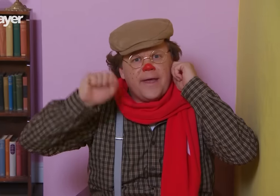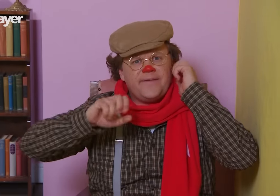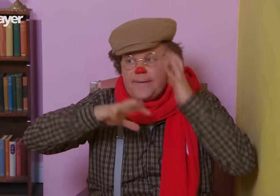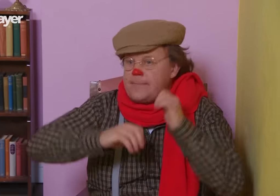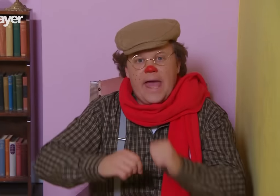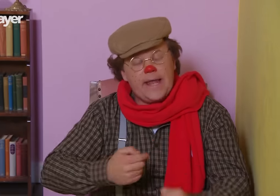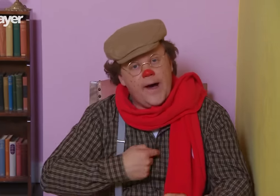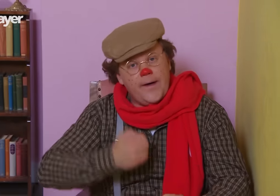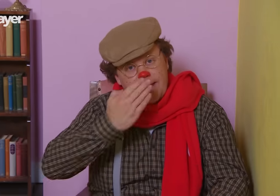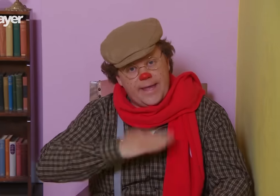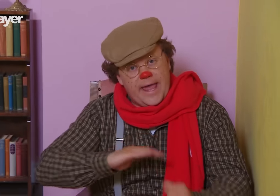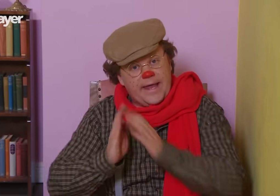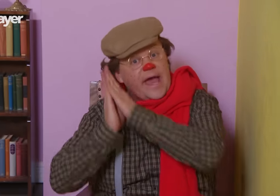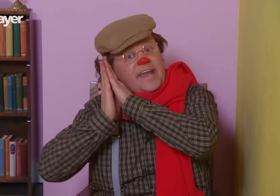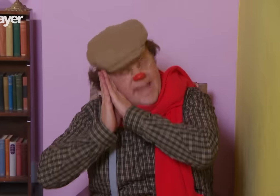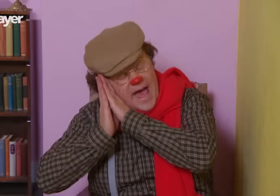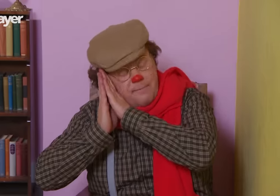Yes! And I need a nap!